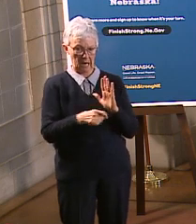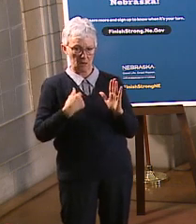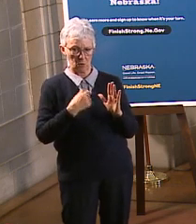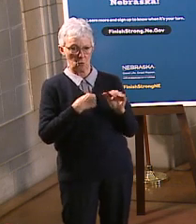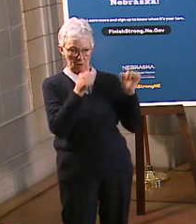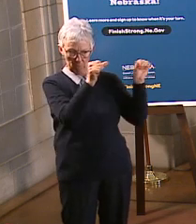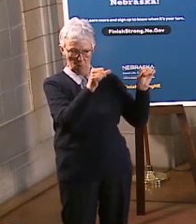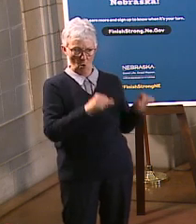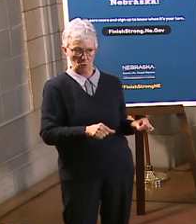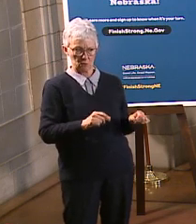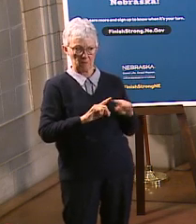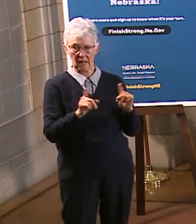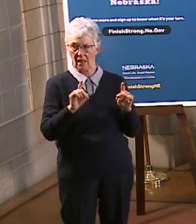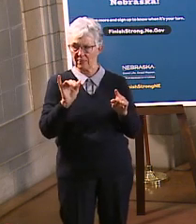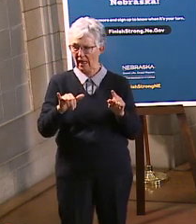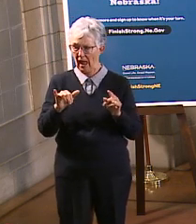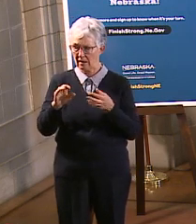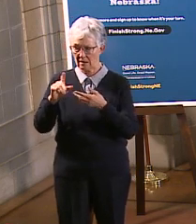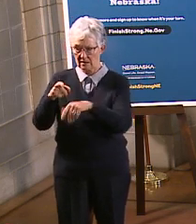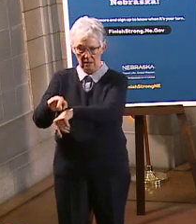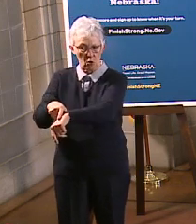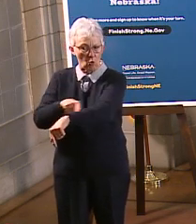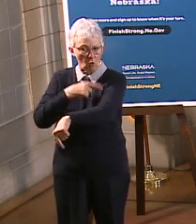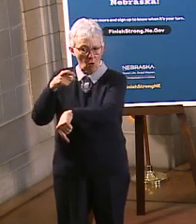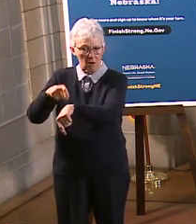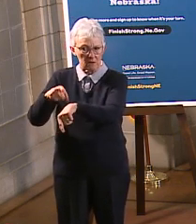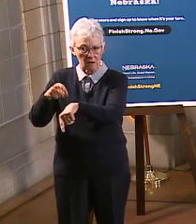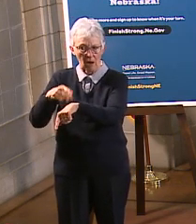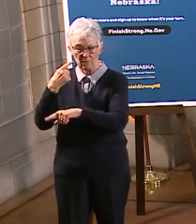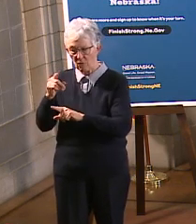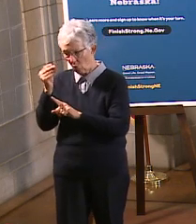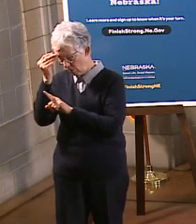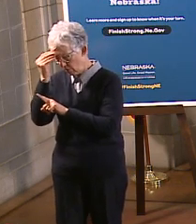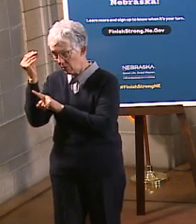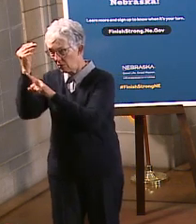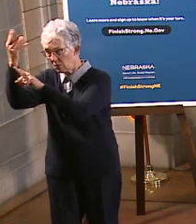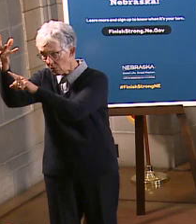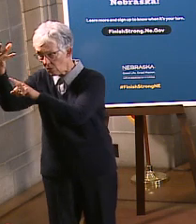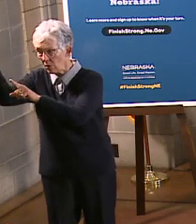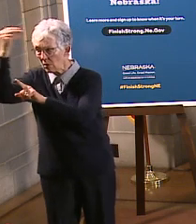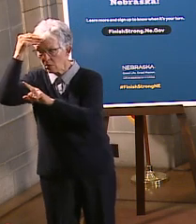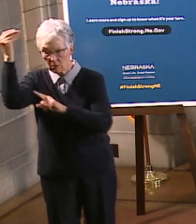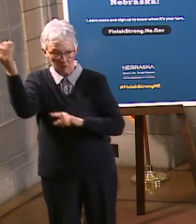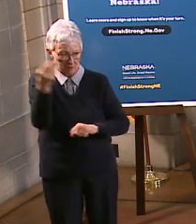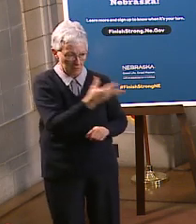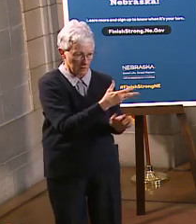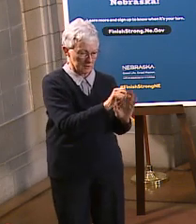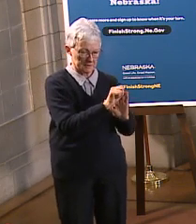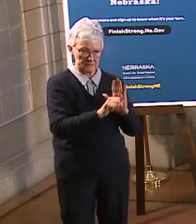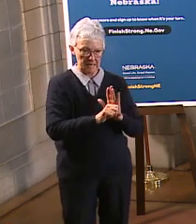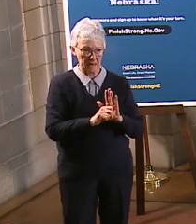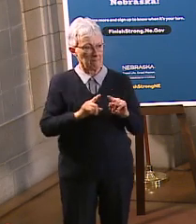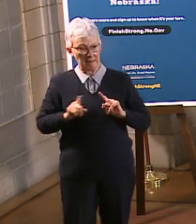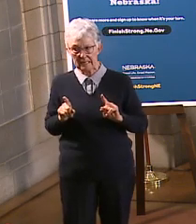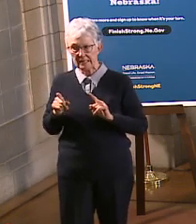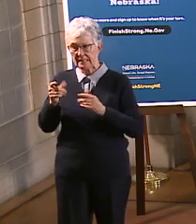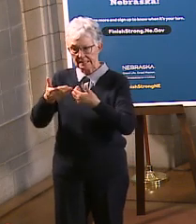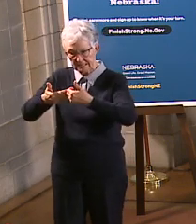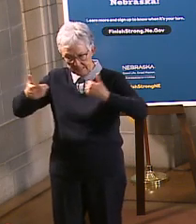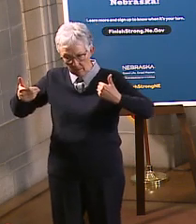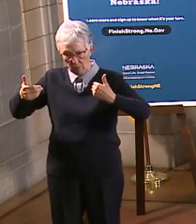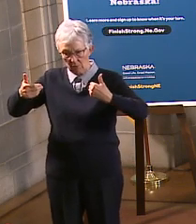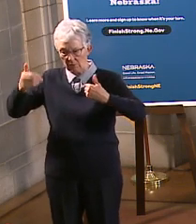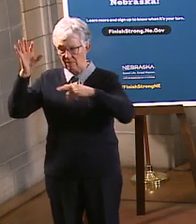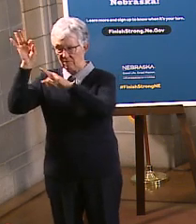reaching out to those pharmacies to be able to get better data. But again, this is a federal program, so it's run by the